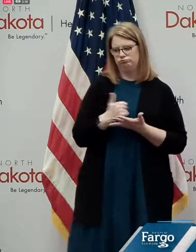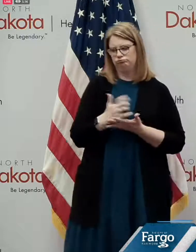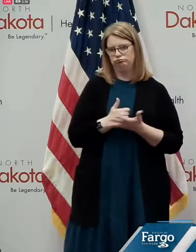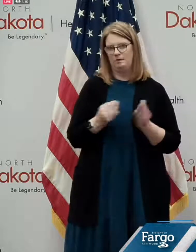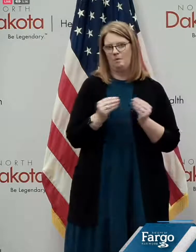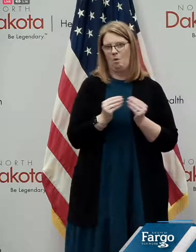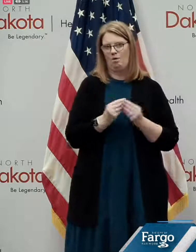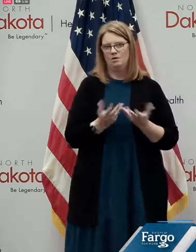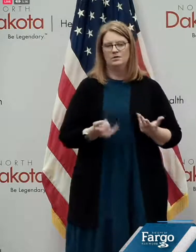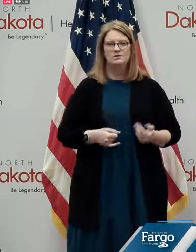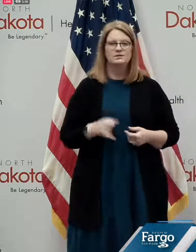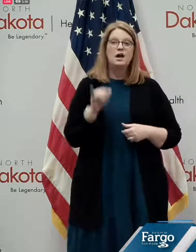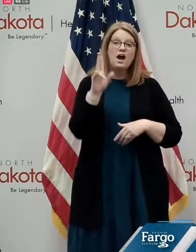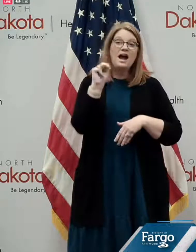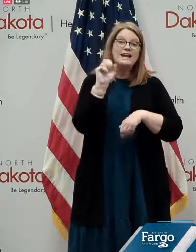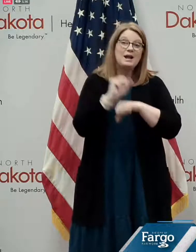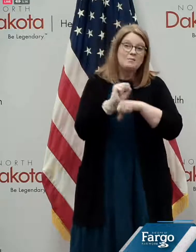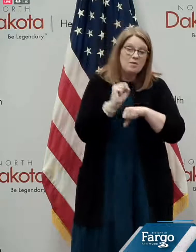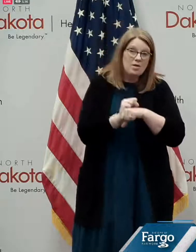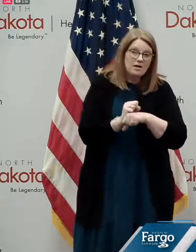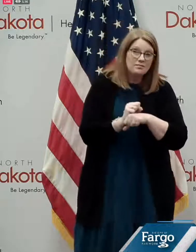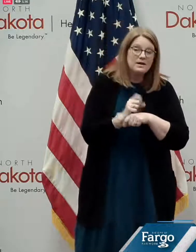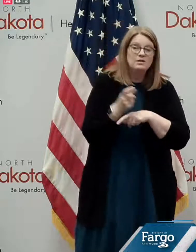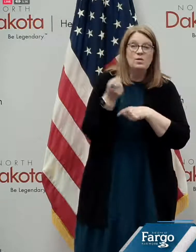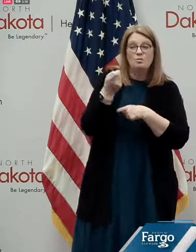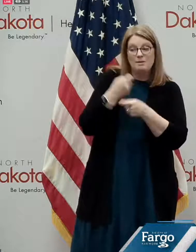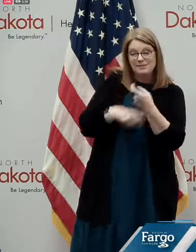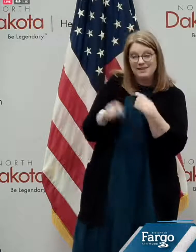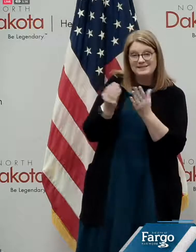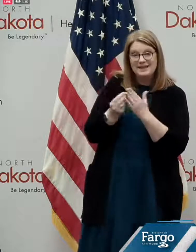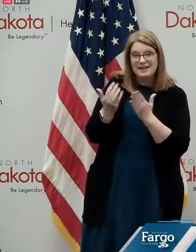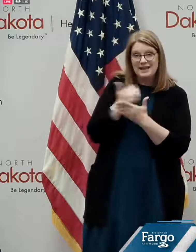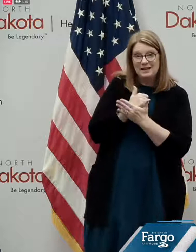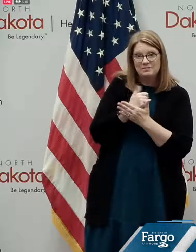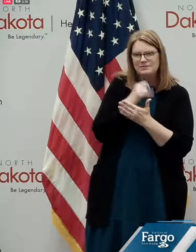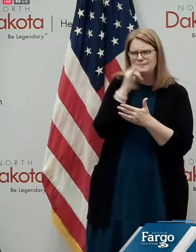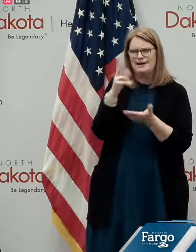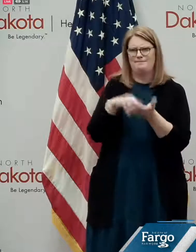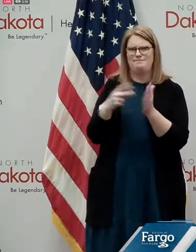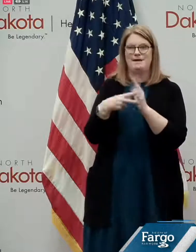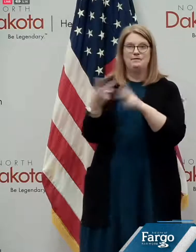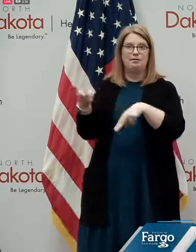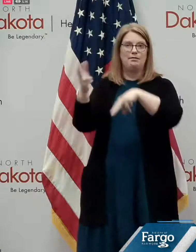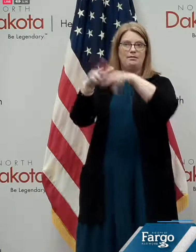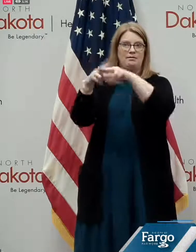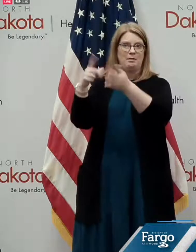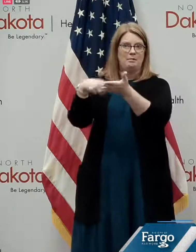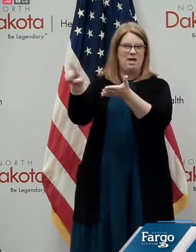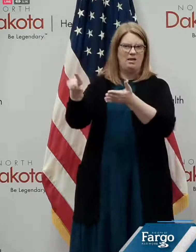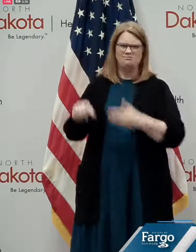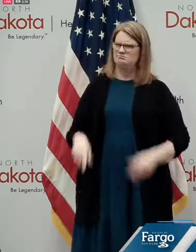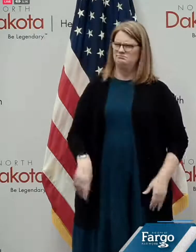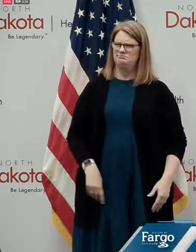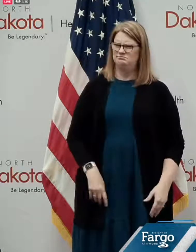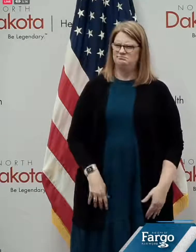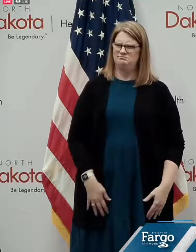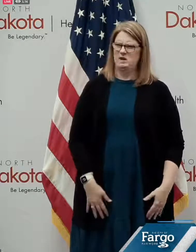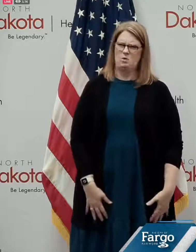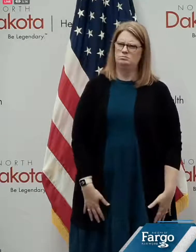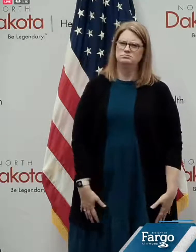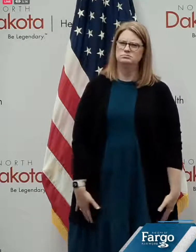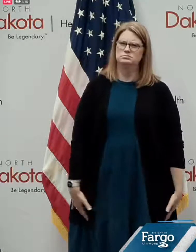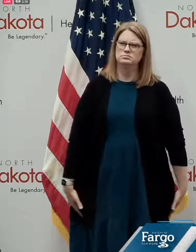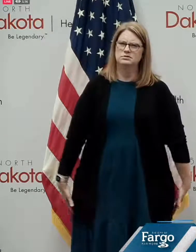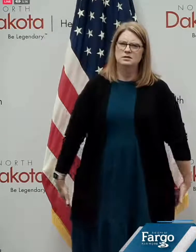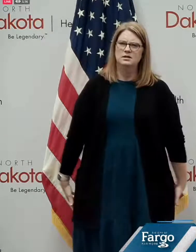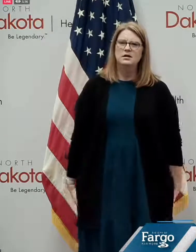again, unemployment was meant to replace the income a person had, not give them a raise. And I don't think there's a commitment around that. I